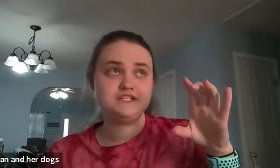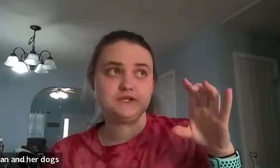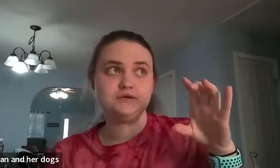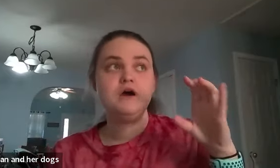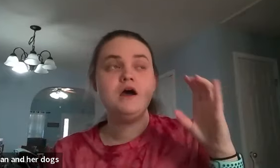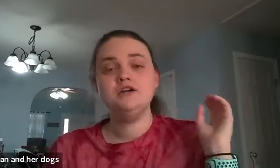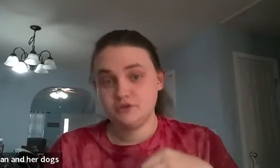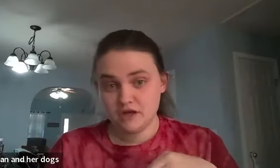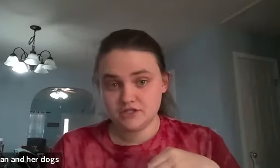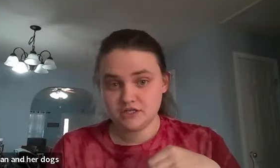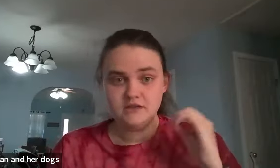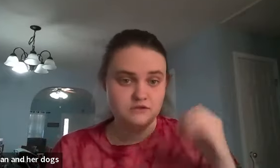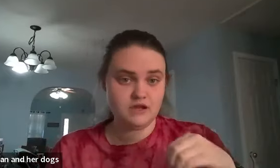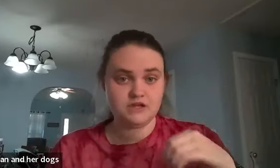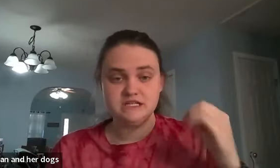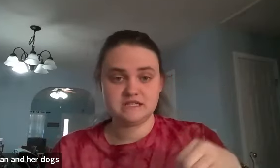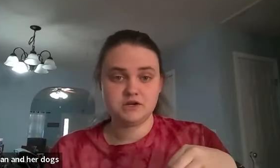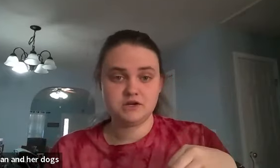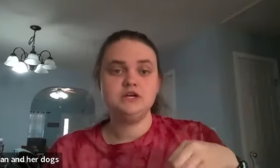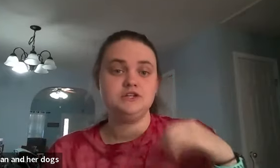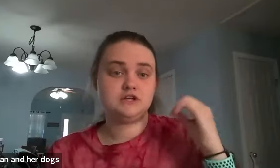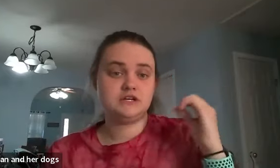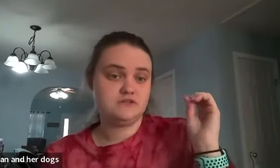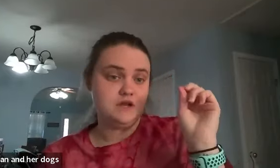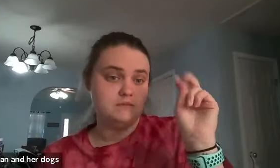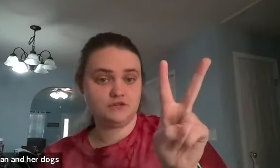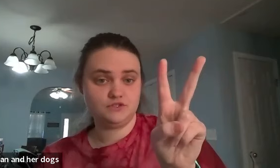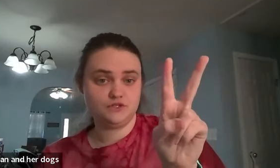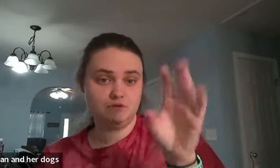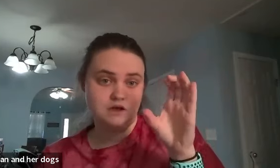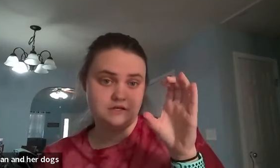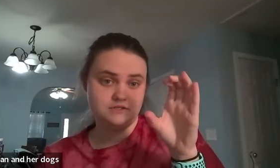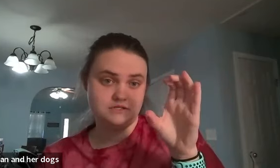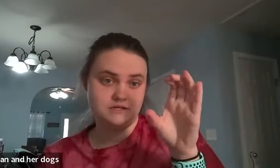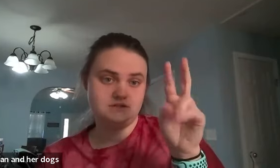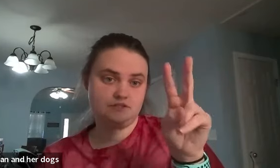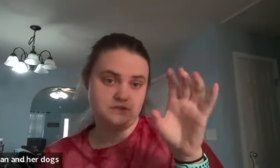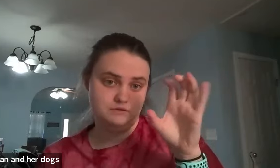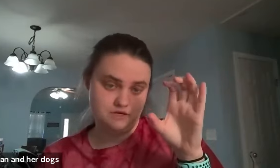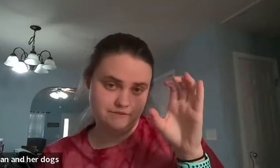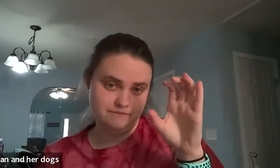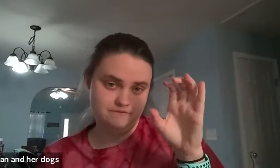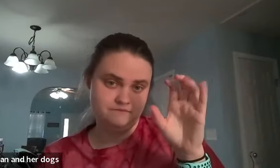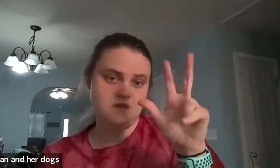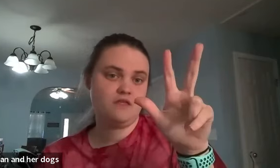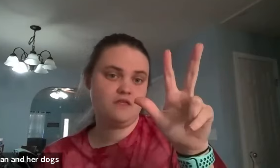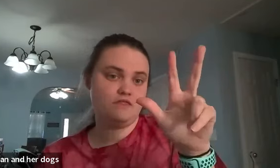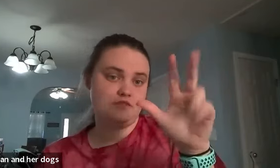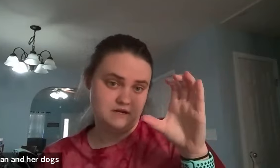do 200, 300, et cetera, you're going to do the numbers. So 200, 200,